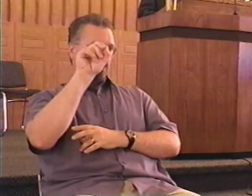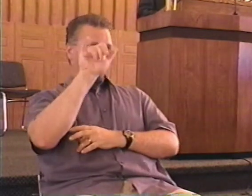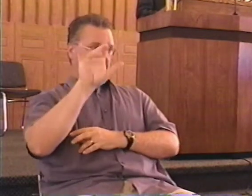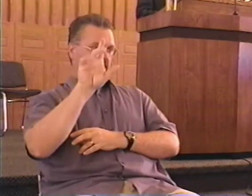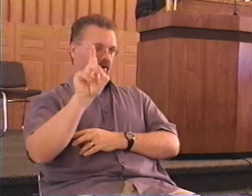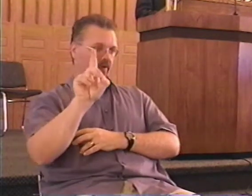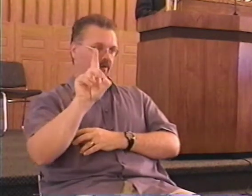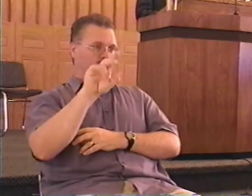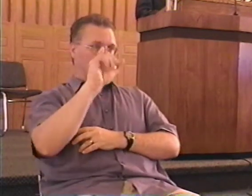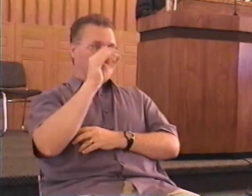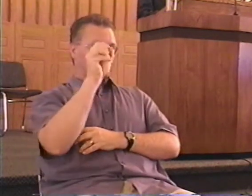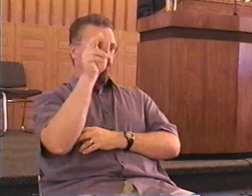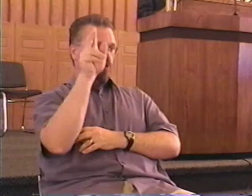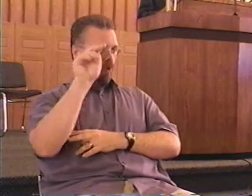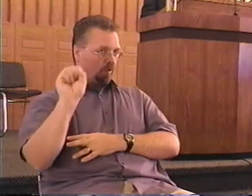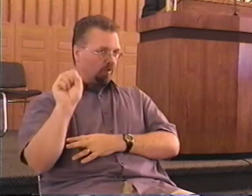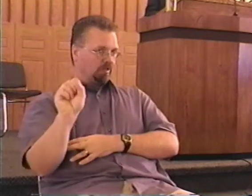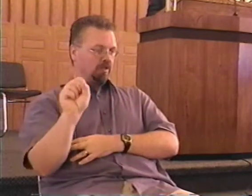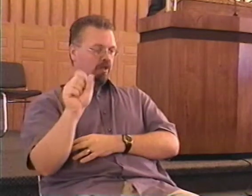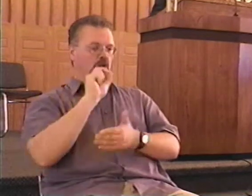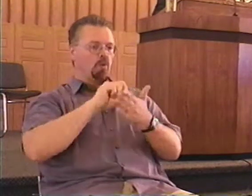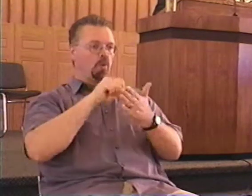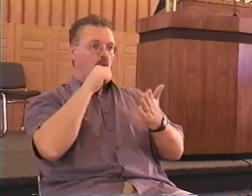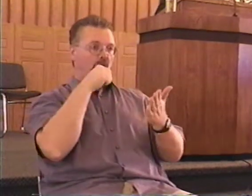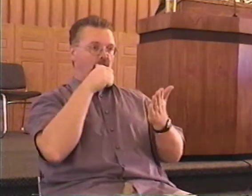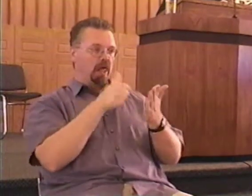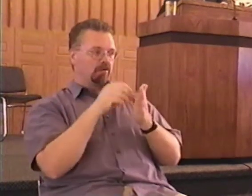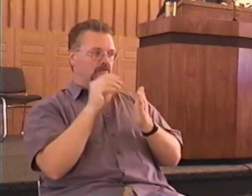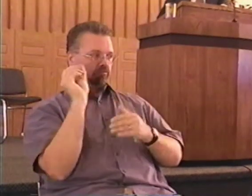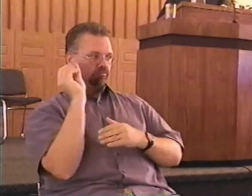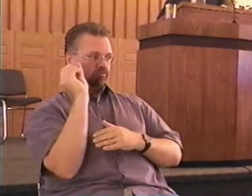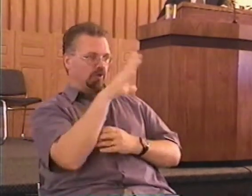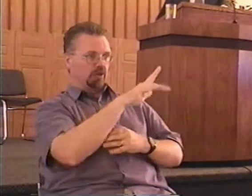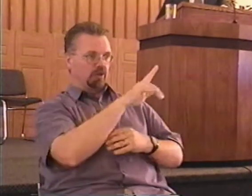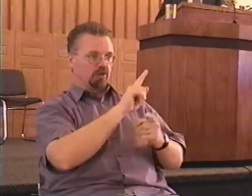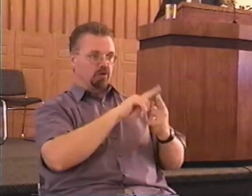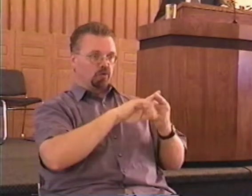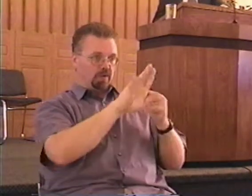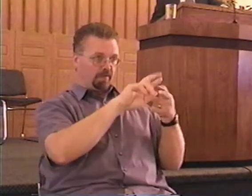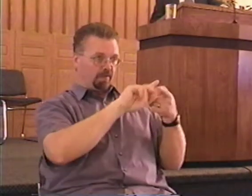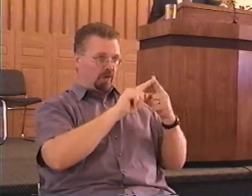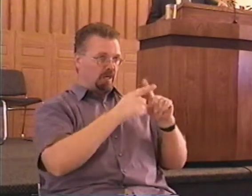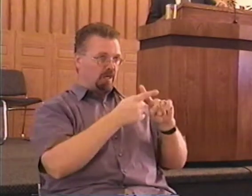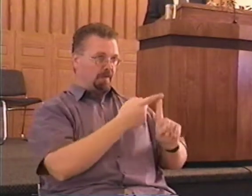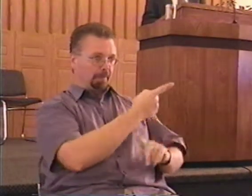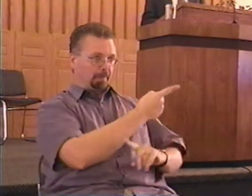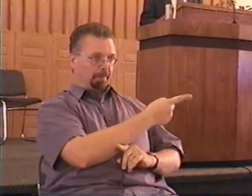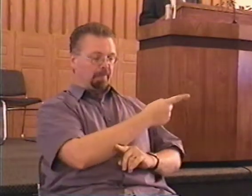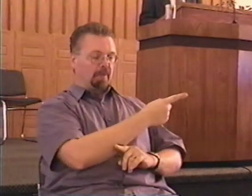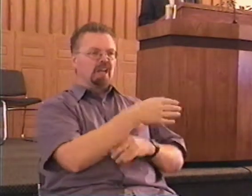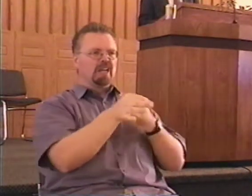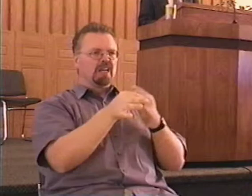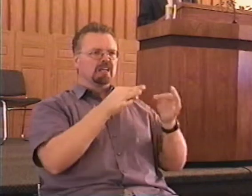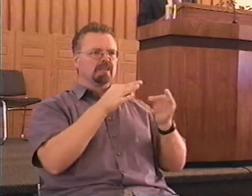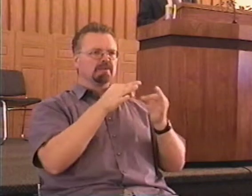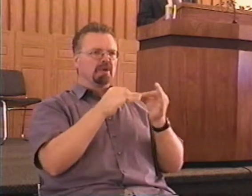Wales. And he described the country of Wales like this: